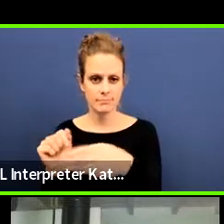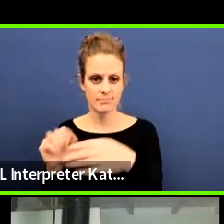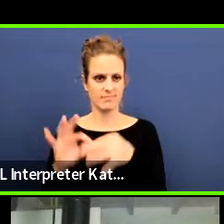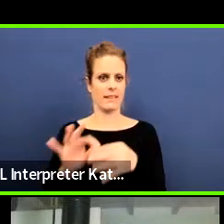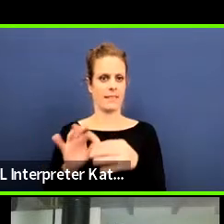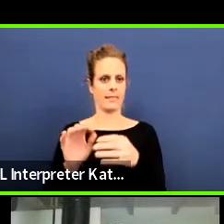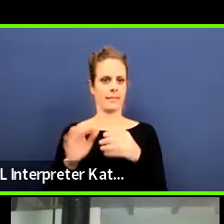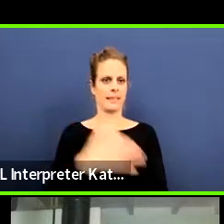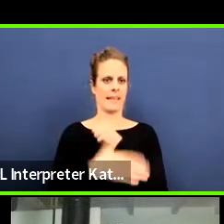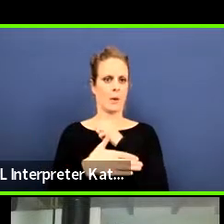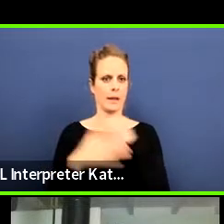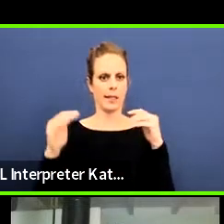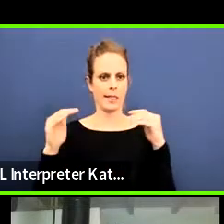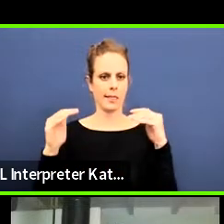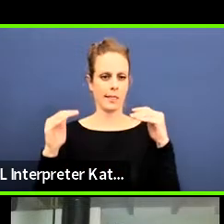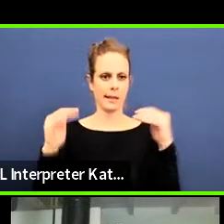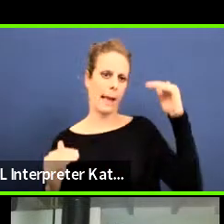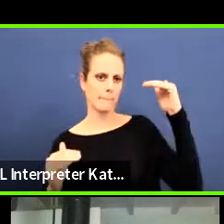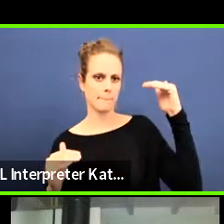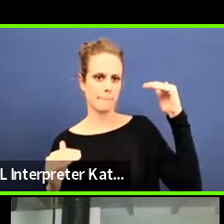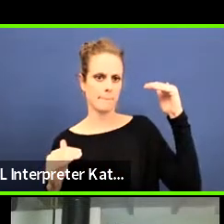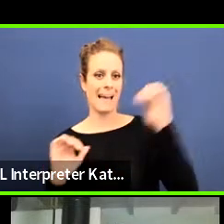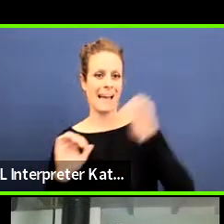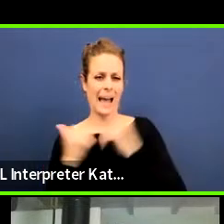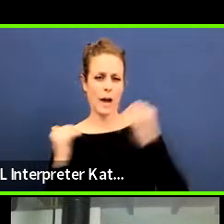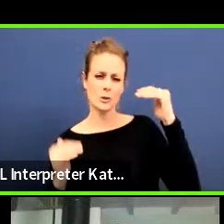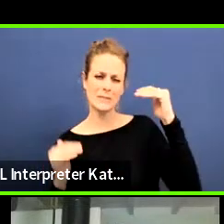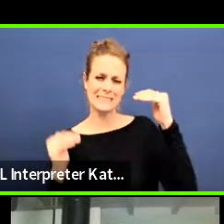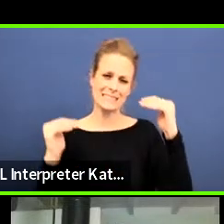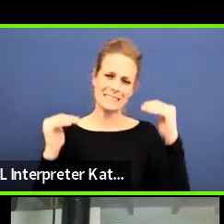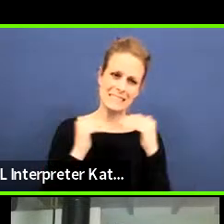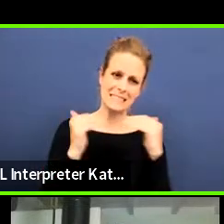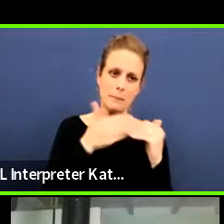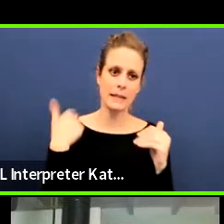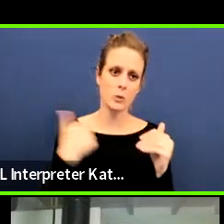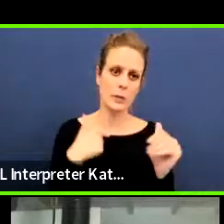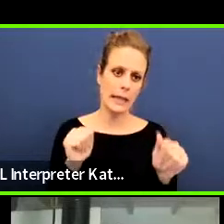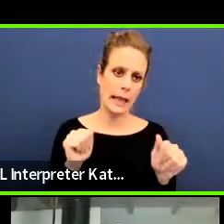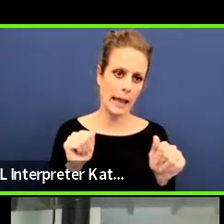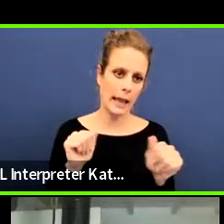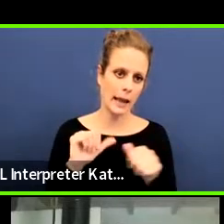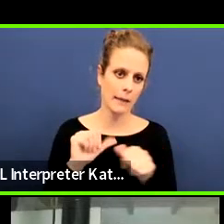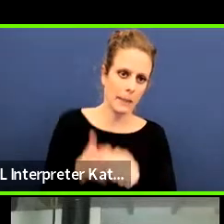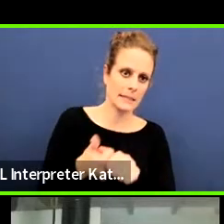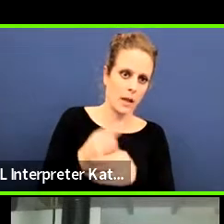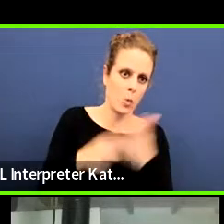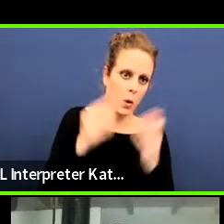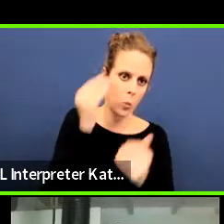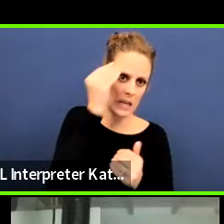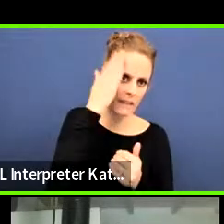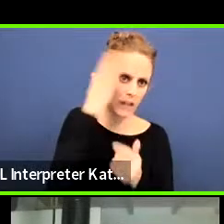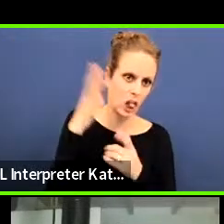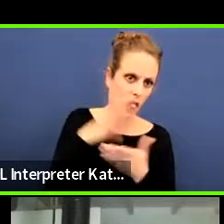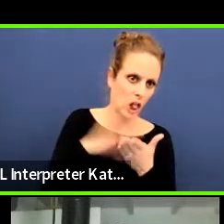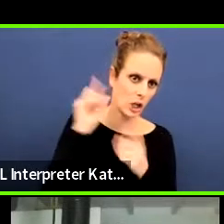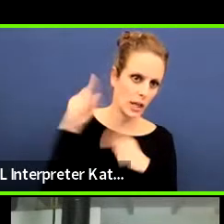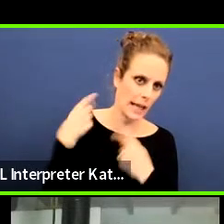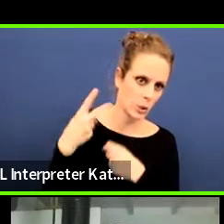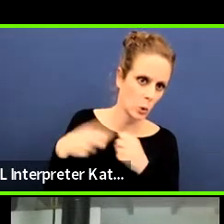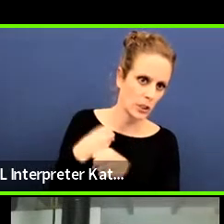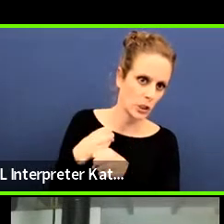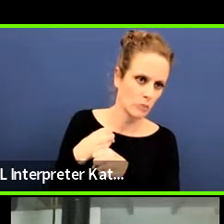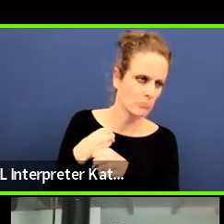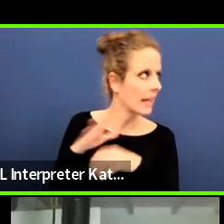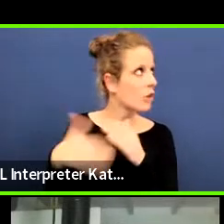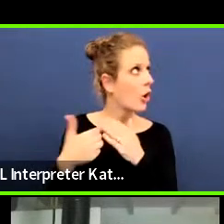the gaps are and to fill those gaps as best we can based on what we've learned over the last 2 years. That's probably all I can